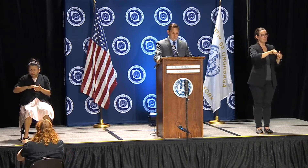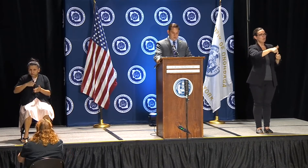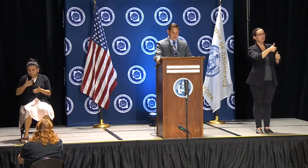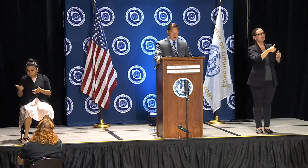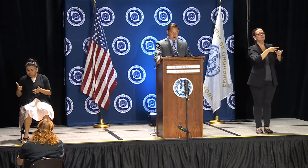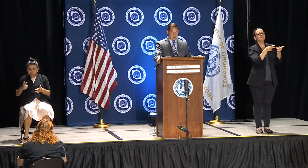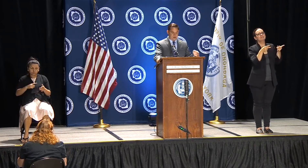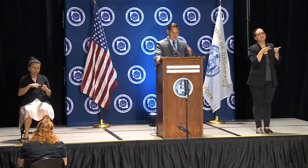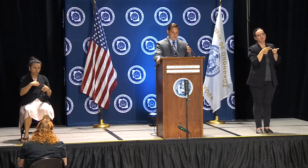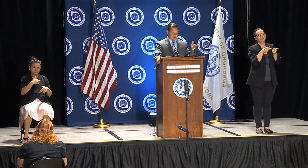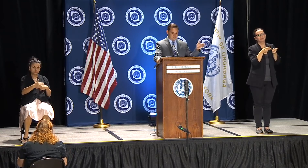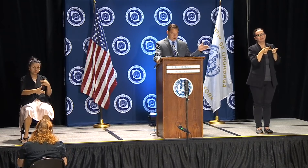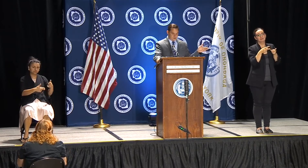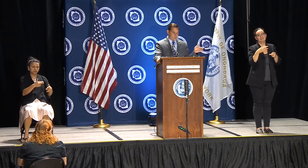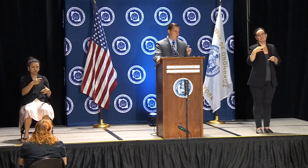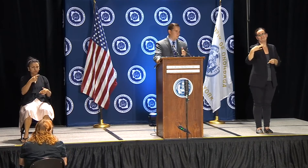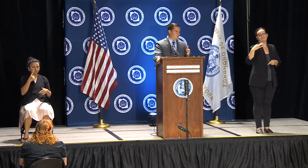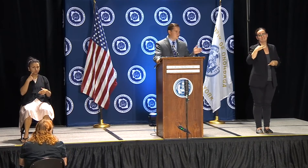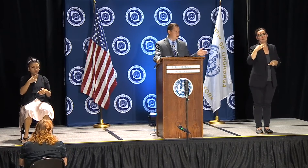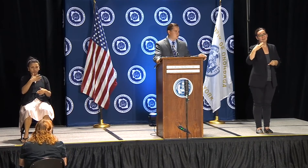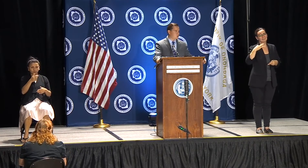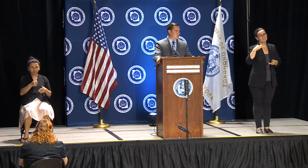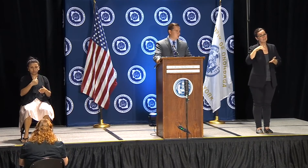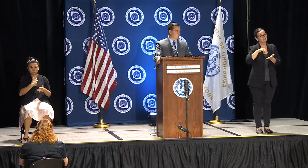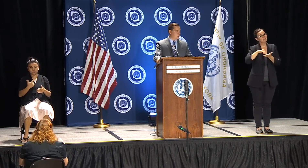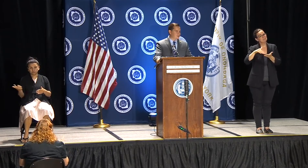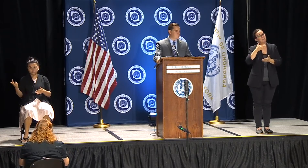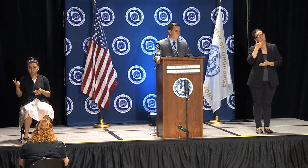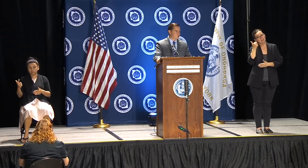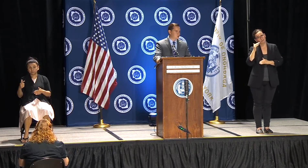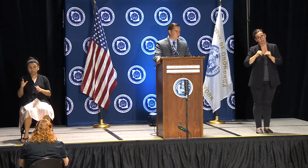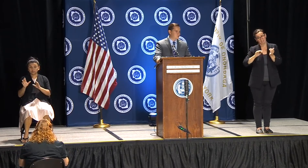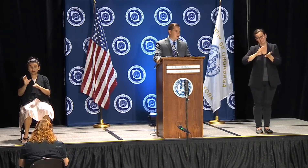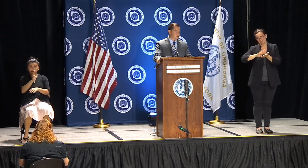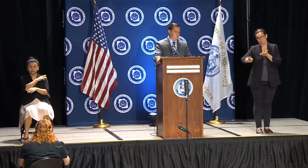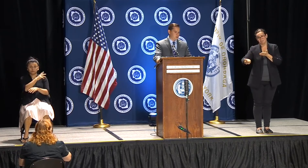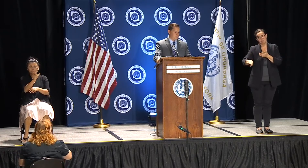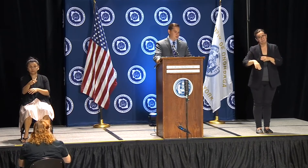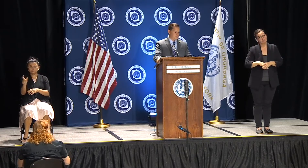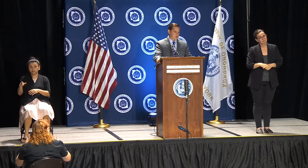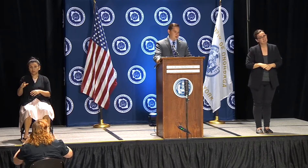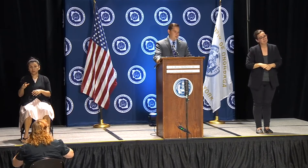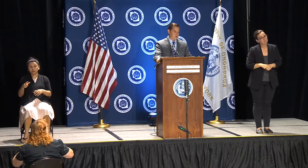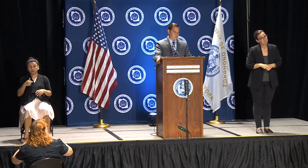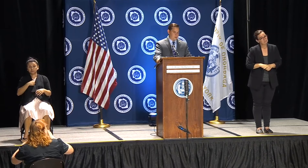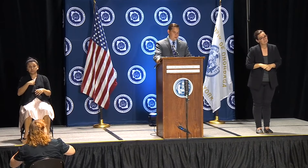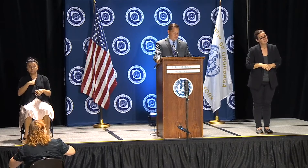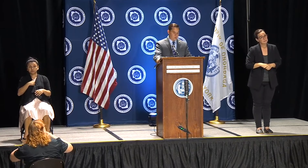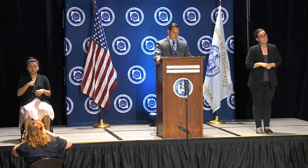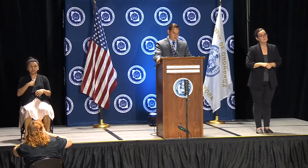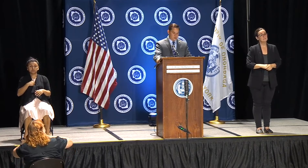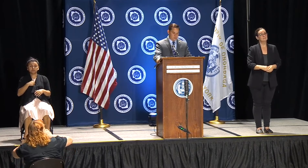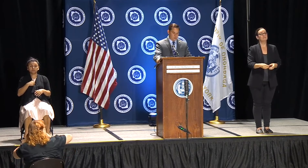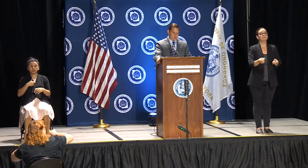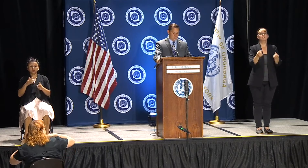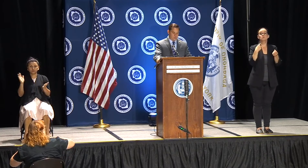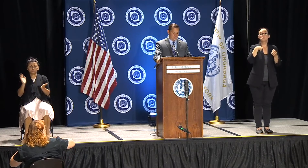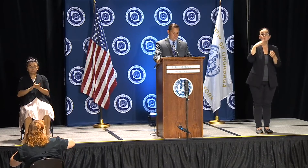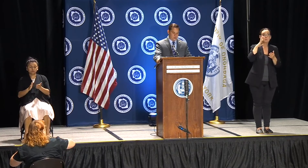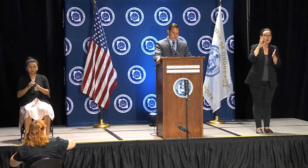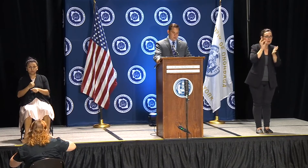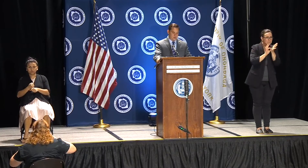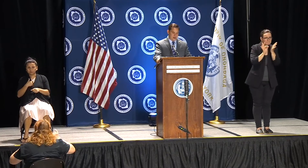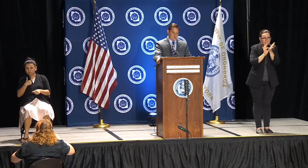could potentially impact various departments. So we want to see what those look like first. But we're still going to